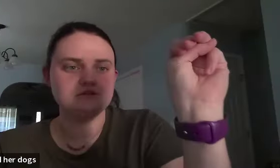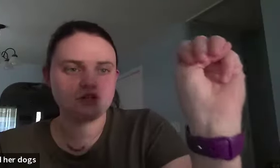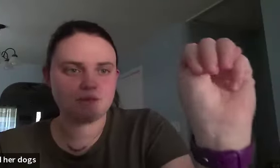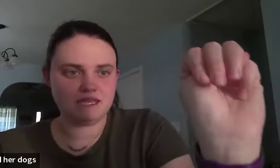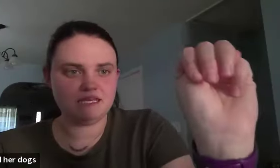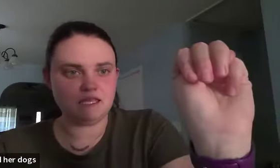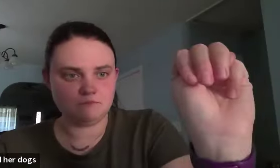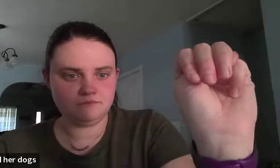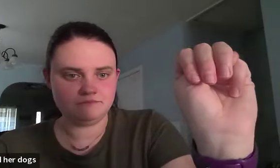is you're going to make an M.